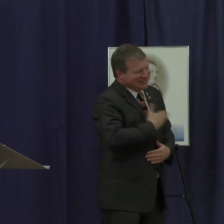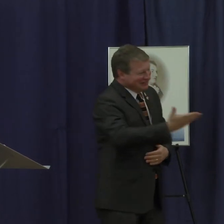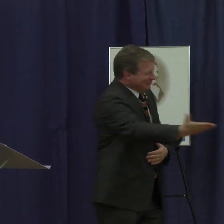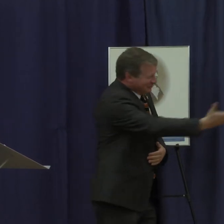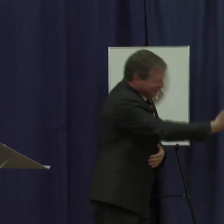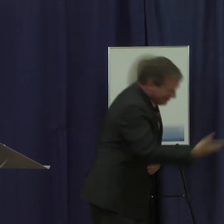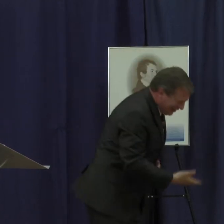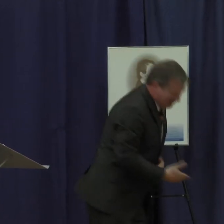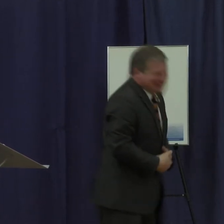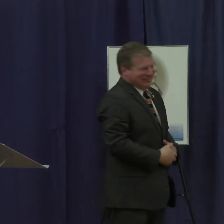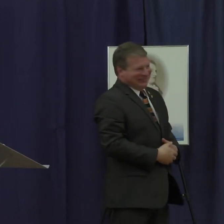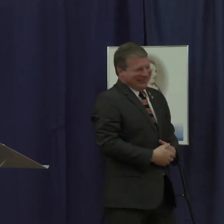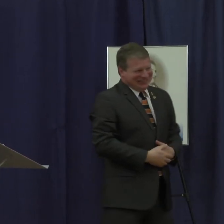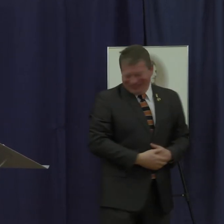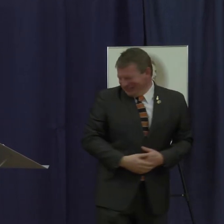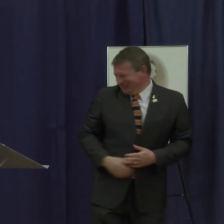Dr. Ramanan. Please come forward.